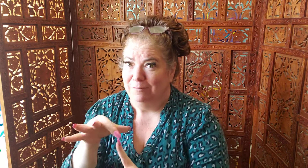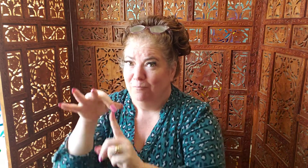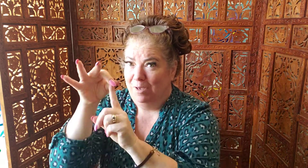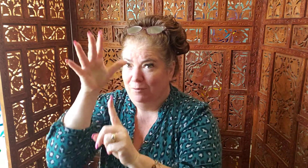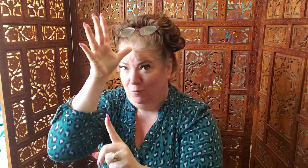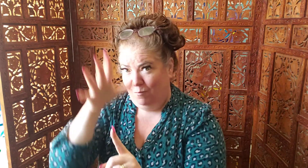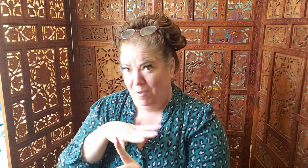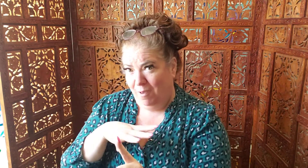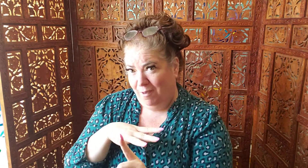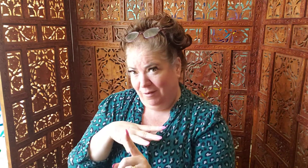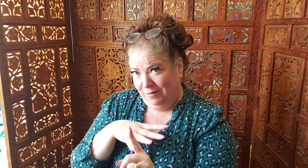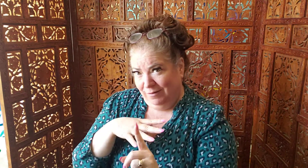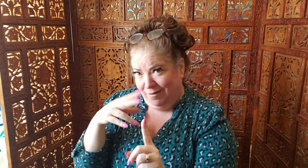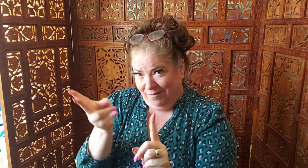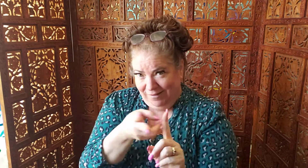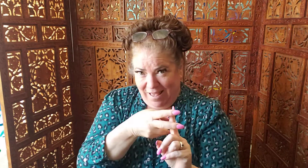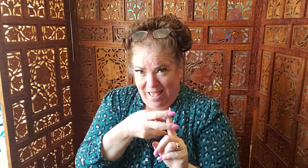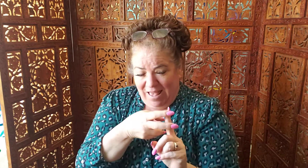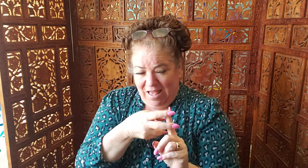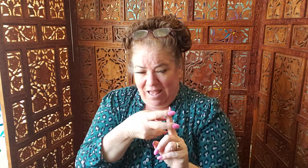Maybe I'm just not special enough for him.